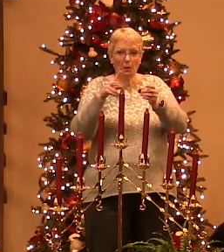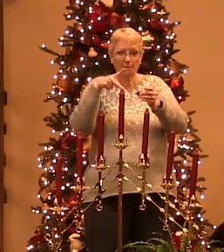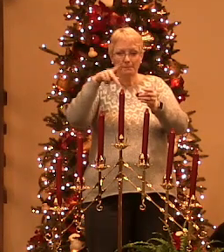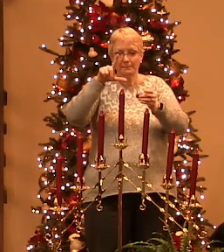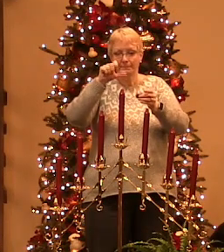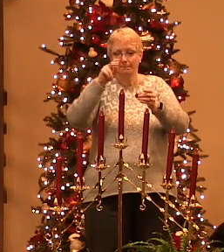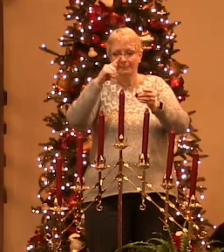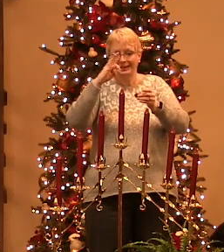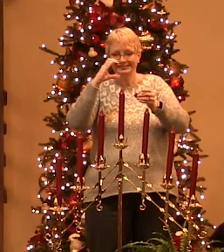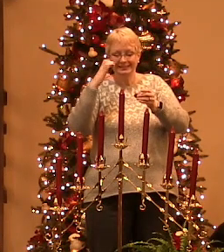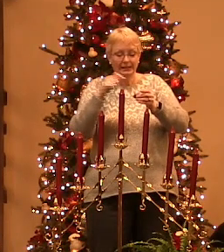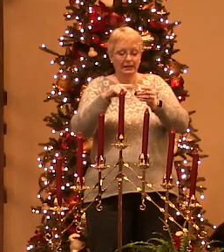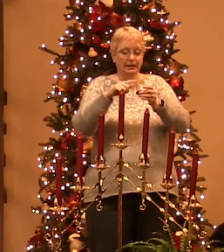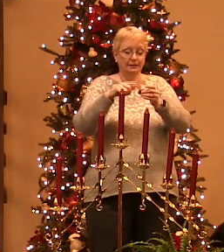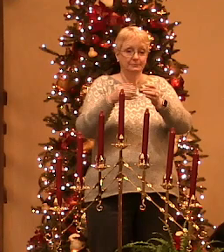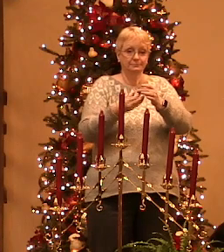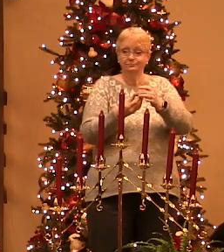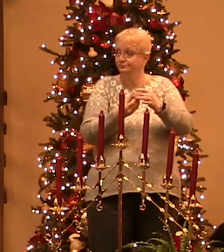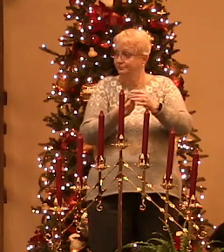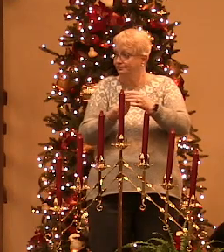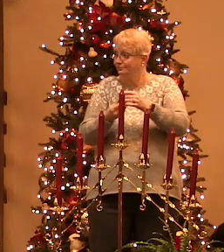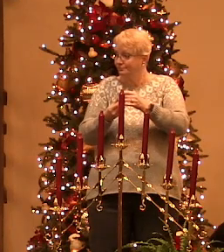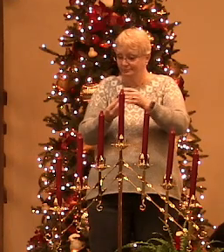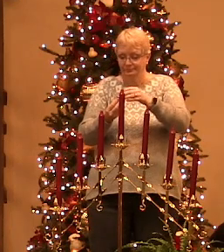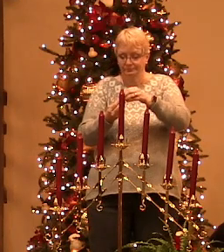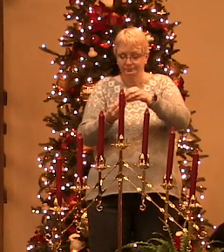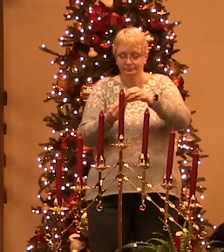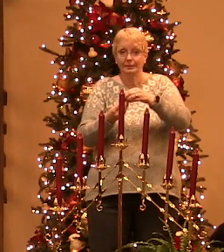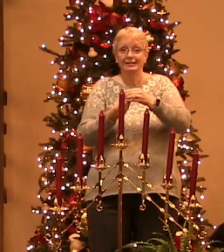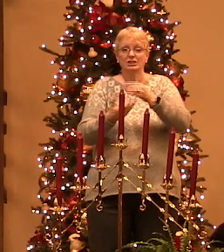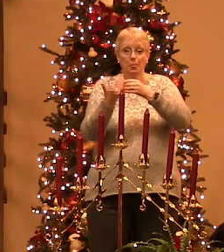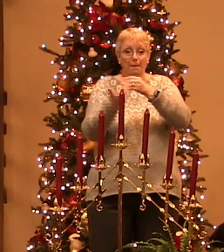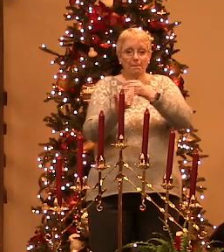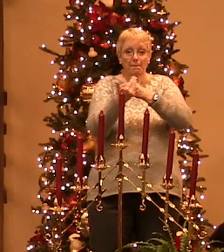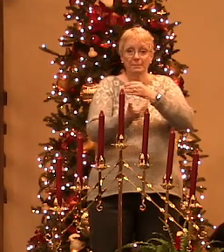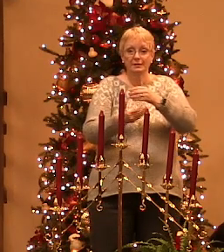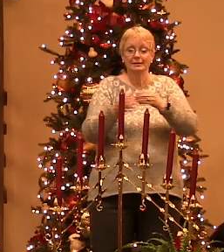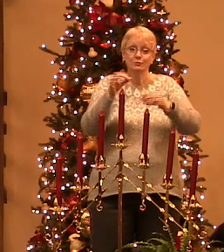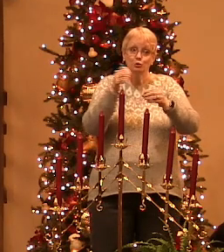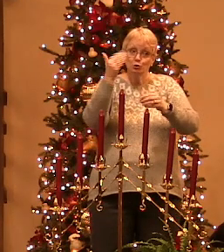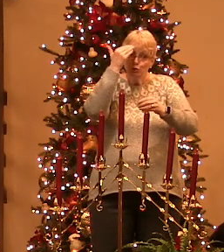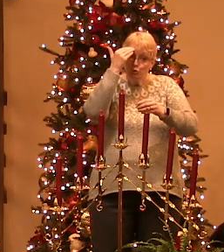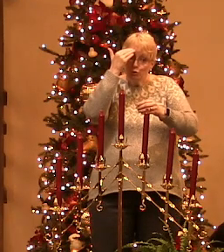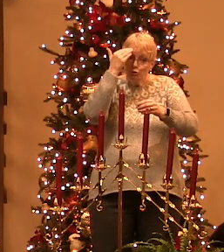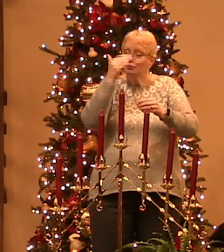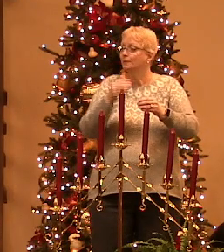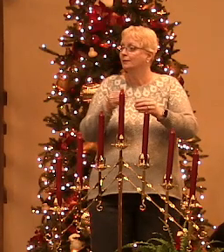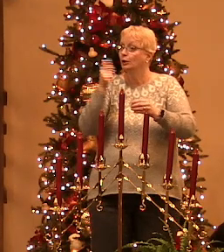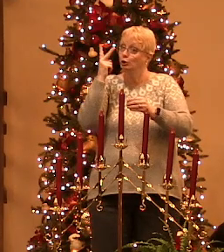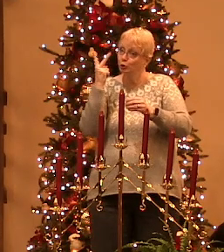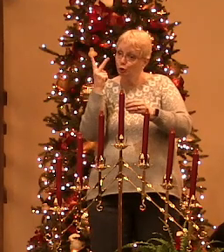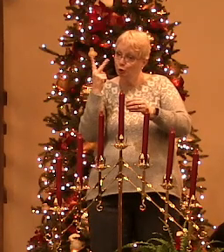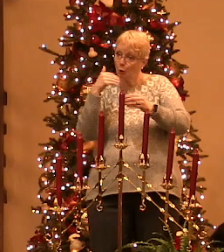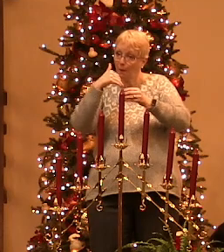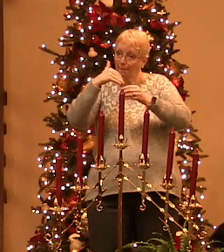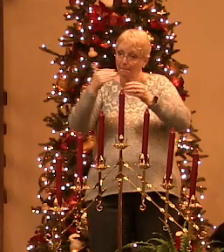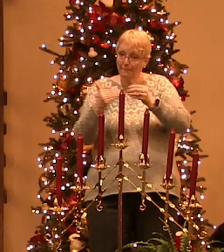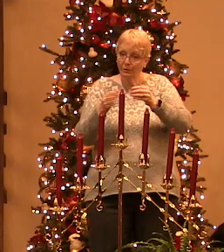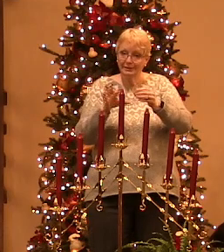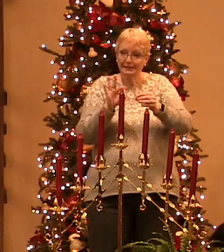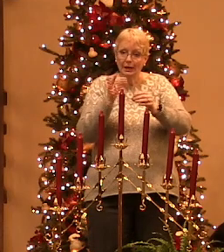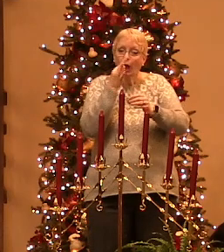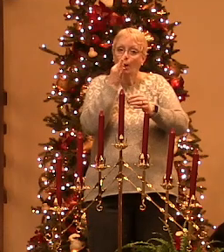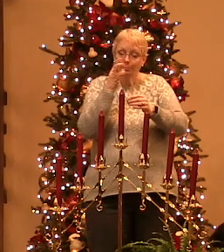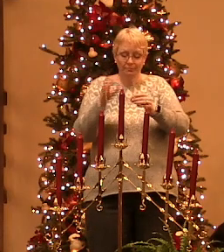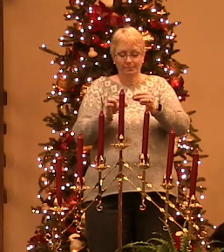second part is a thicker part. So cellophane covers the bread, and so that you know that, there's two parts, so when we take the bread, you